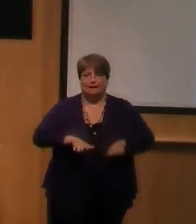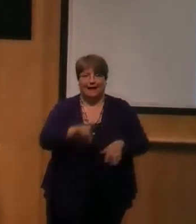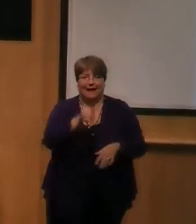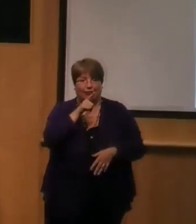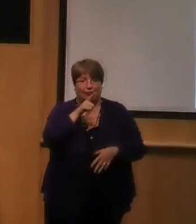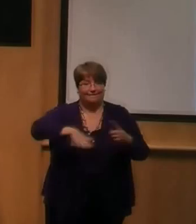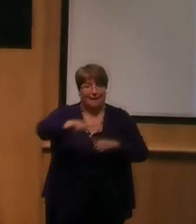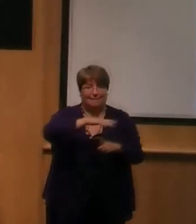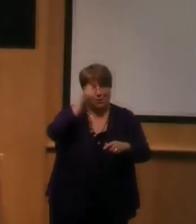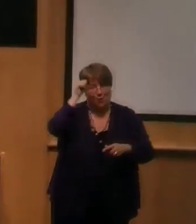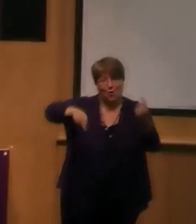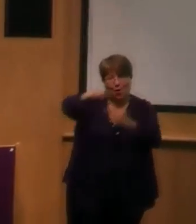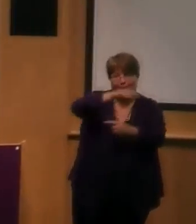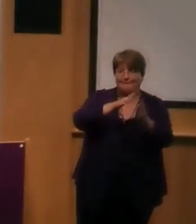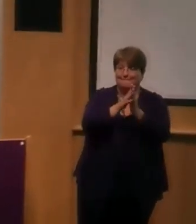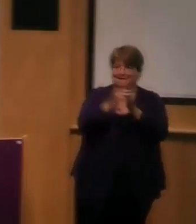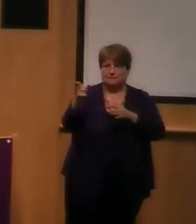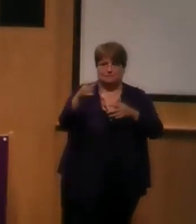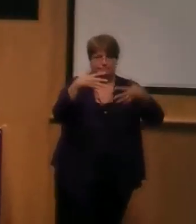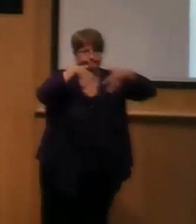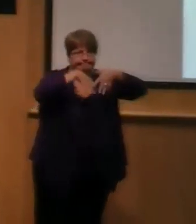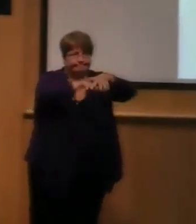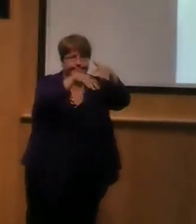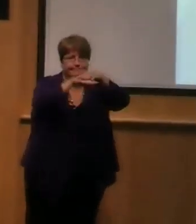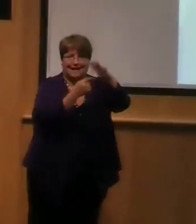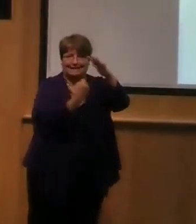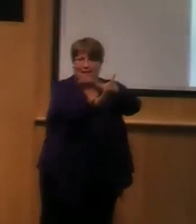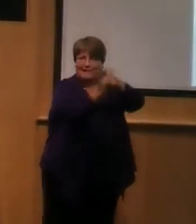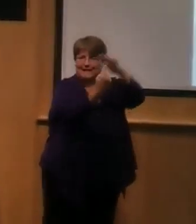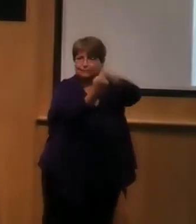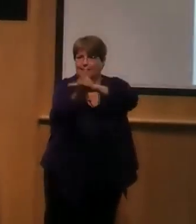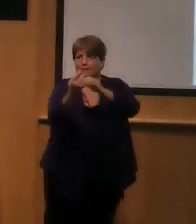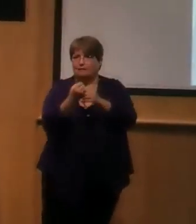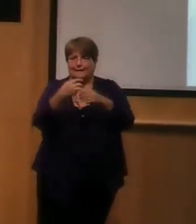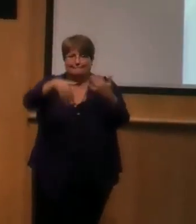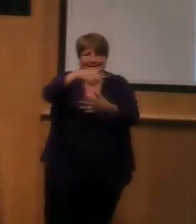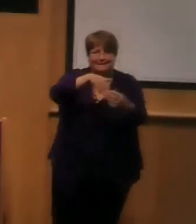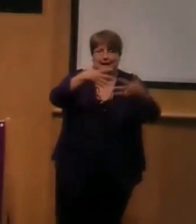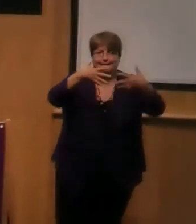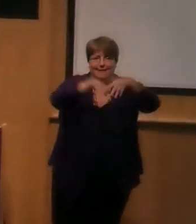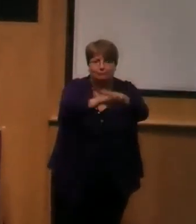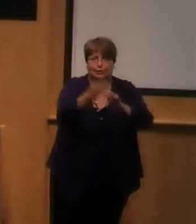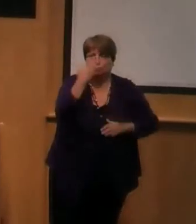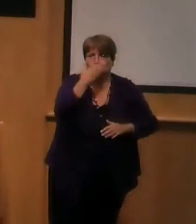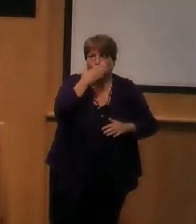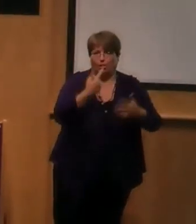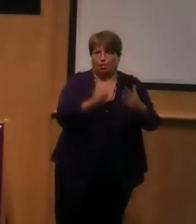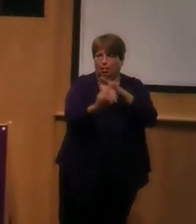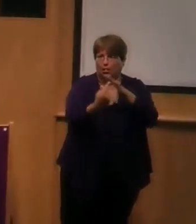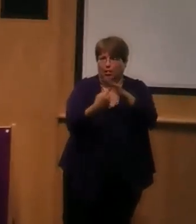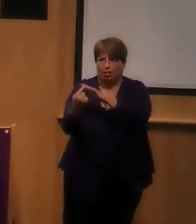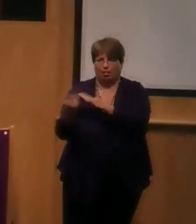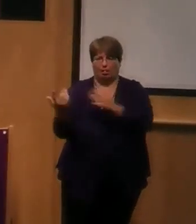aware, 95% of young deaf people were born into hearing families, which means they're mainstream in education and social events in the